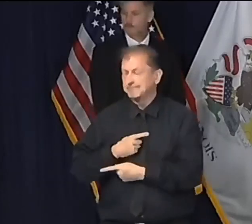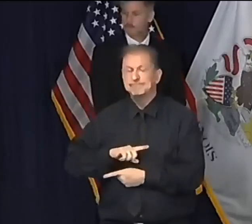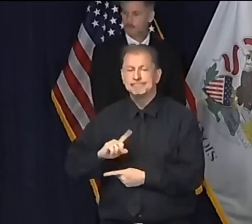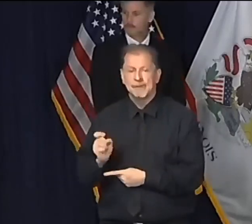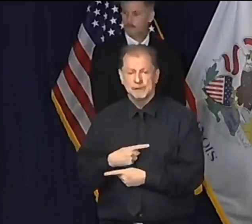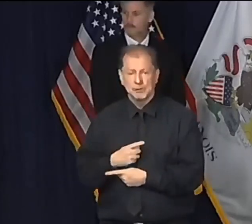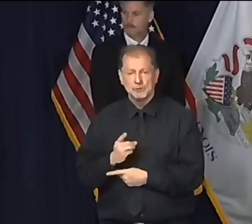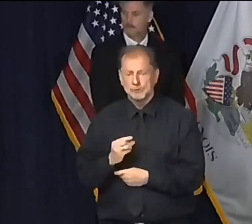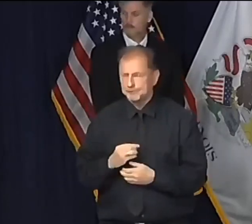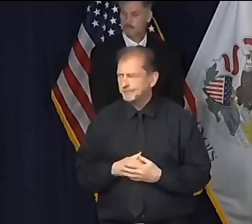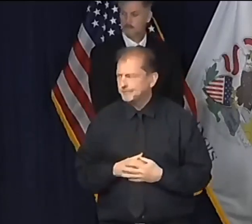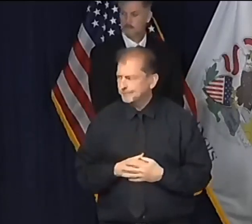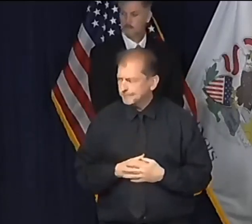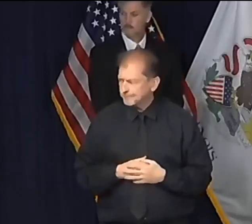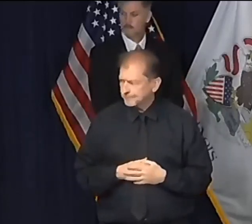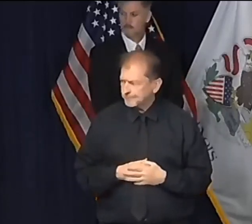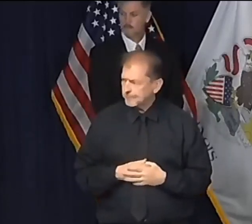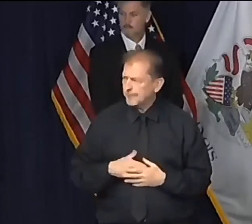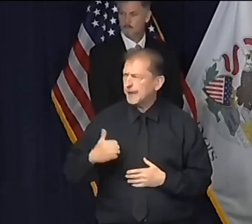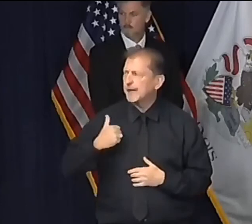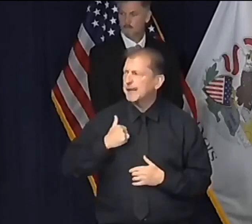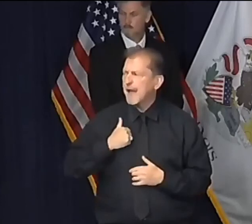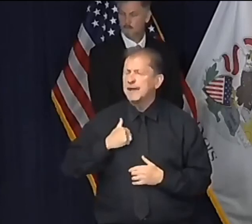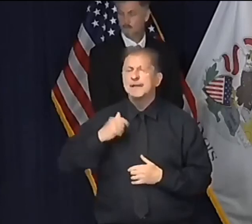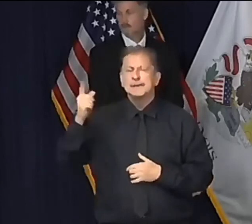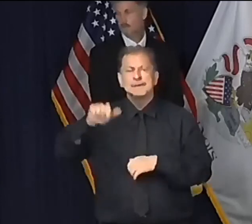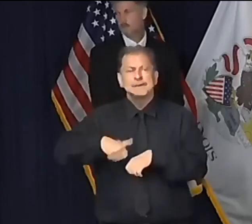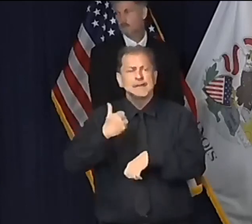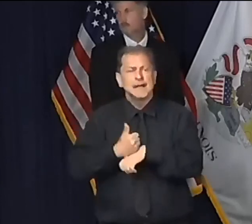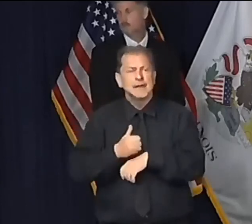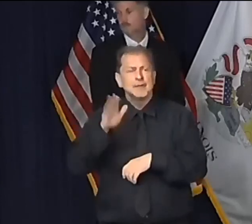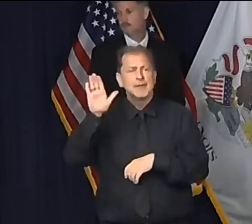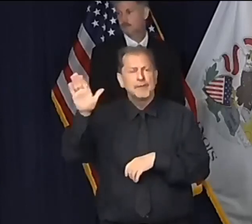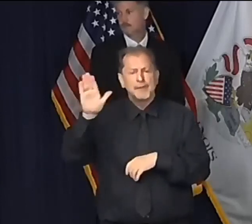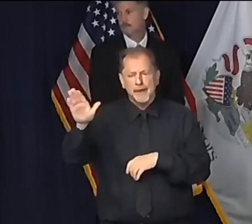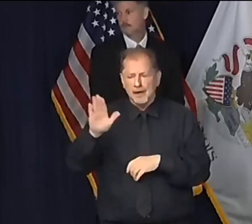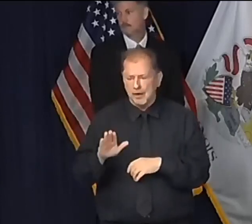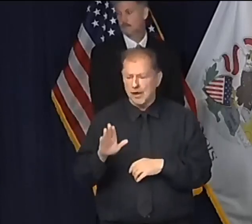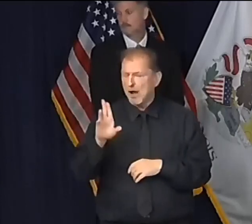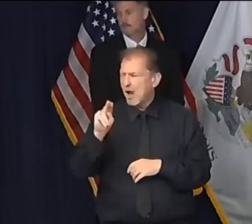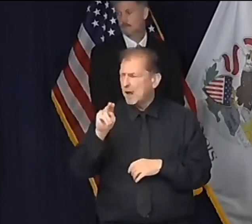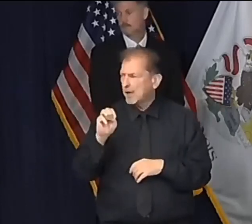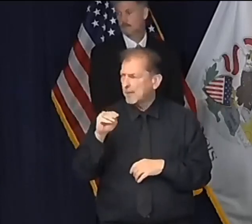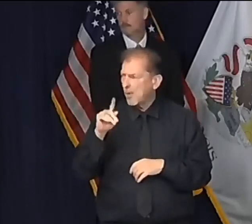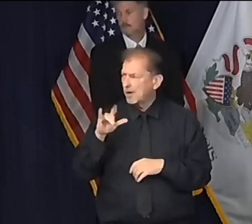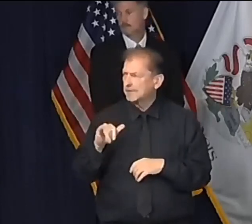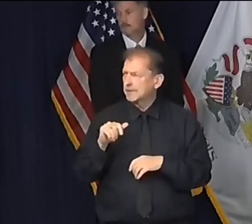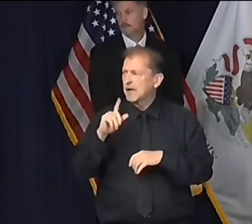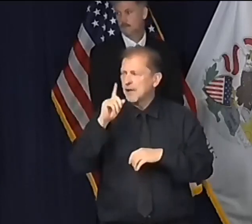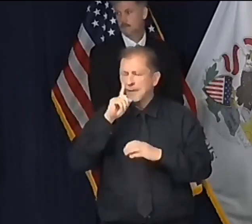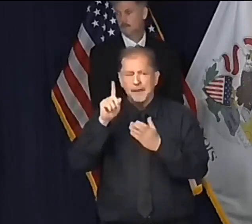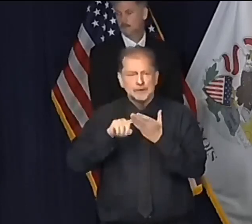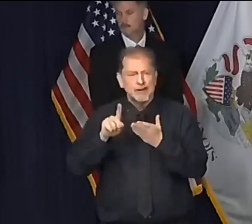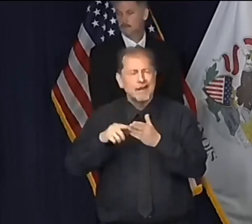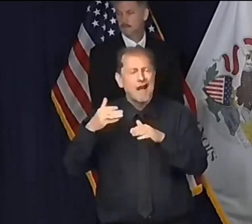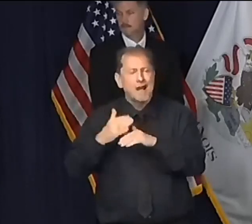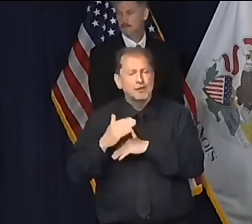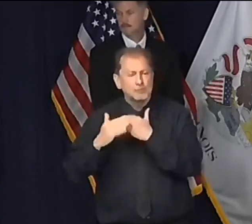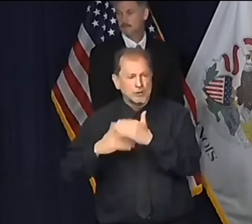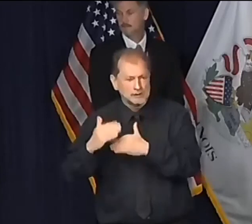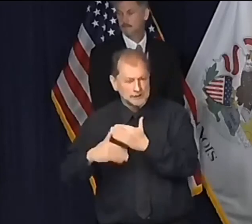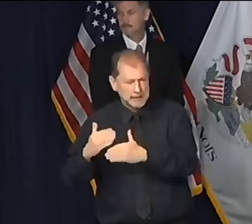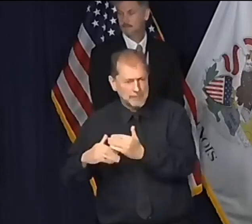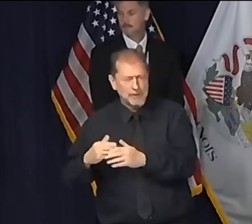question. Canada radically streamlined applying for unemployment insurance by choosing to check for fraud and errors after processing the